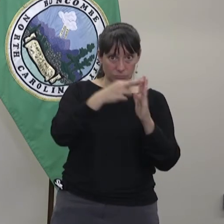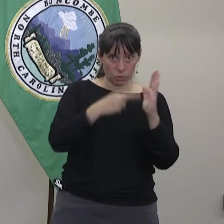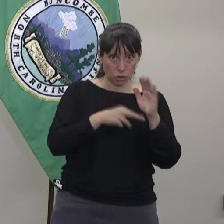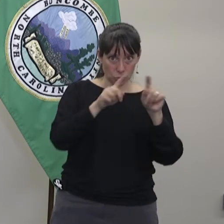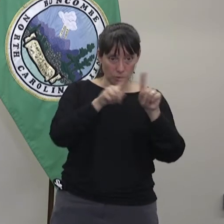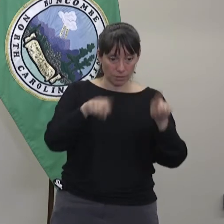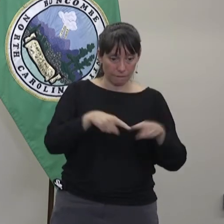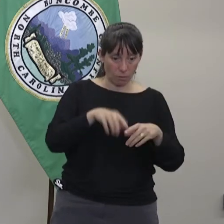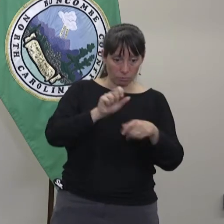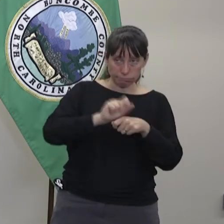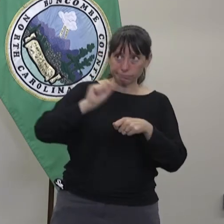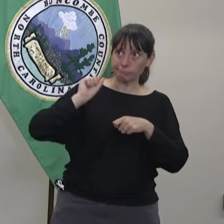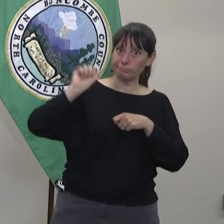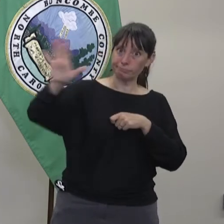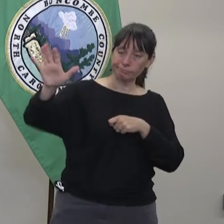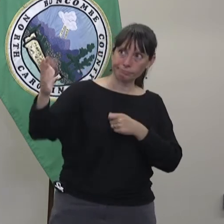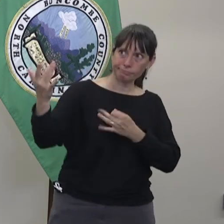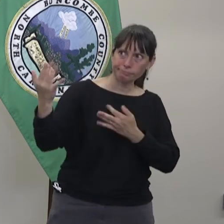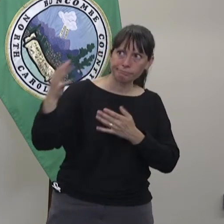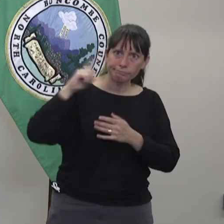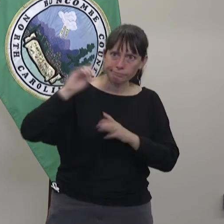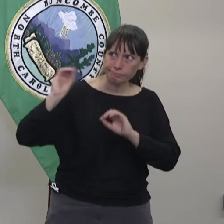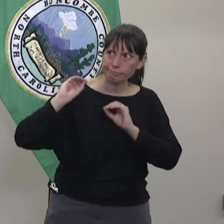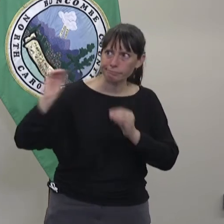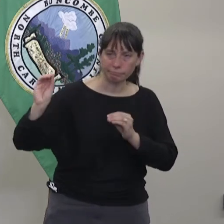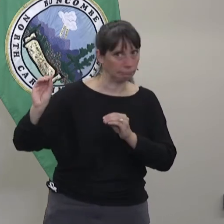on your scheduled date and time and get tested.